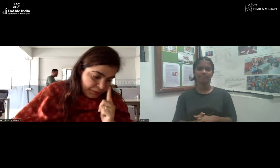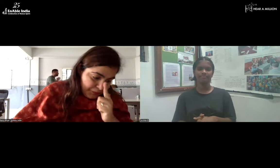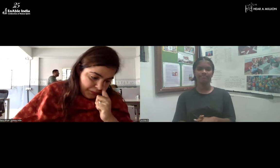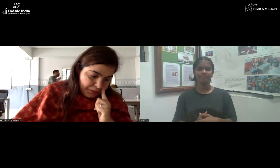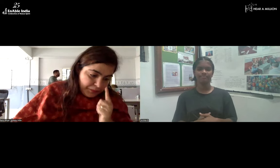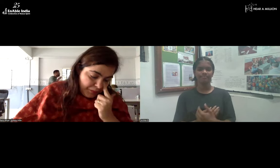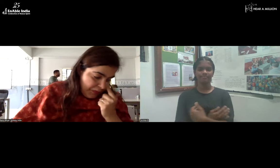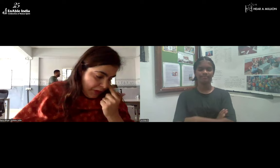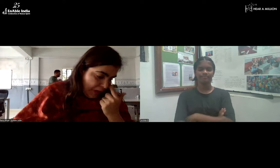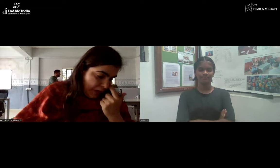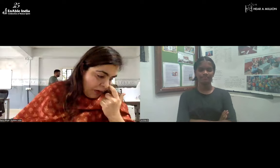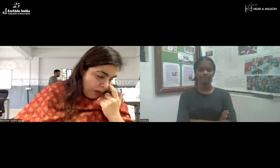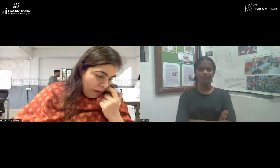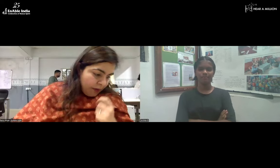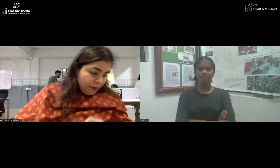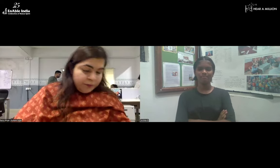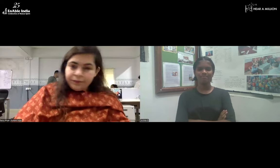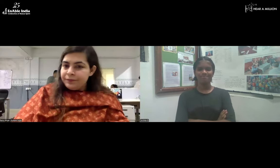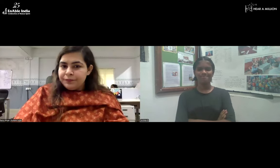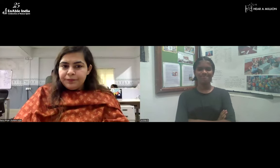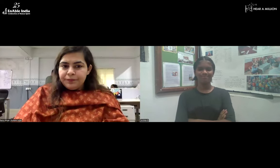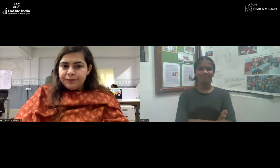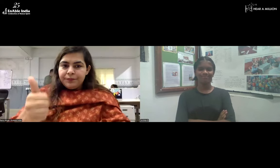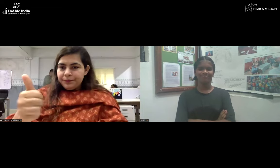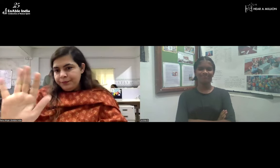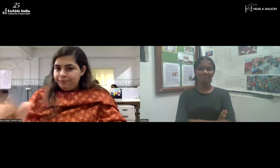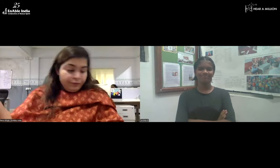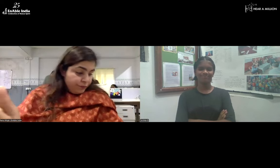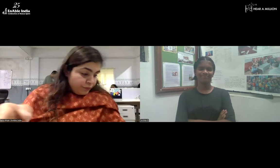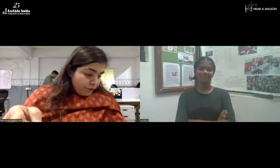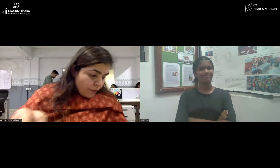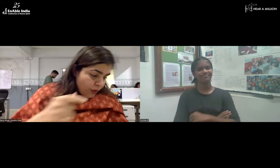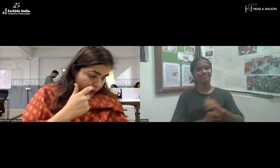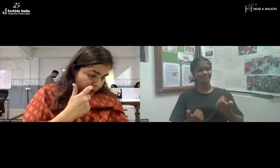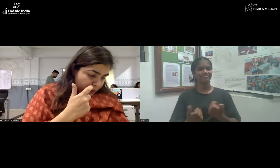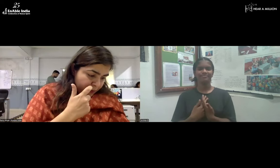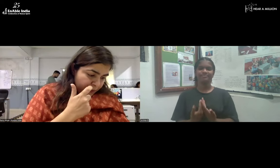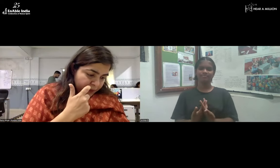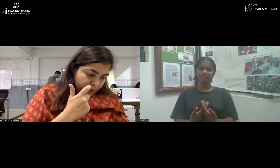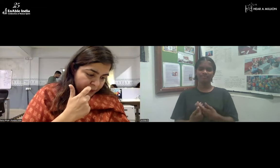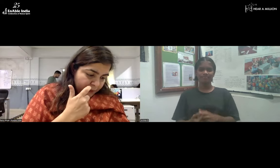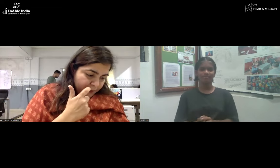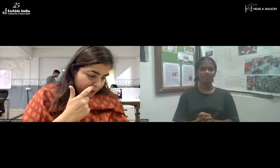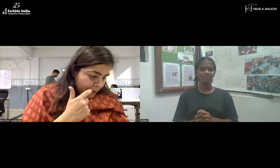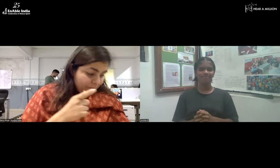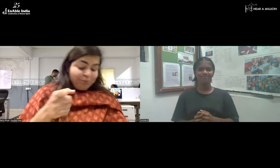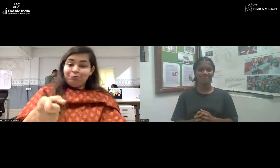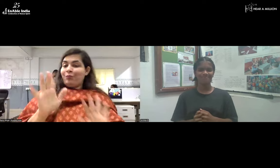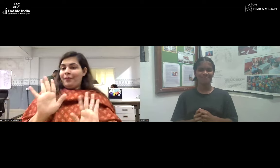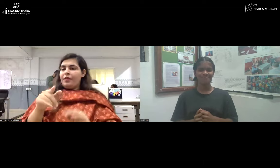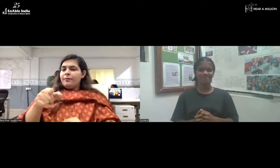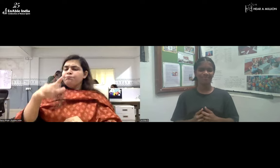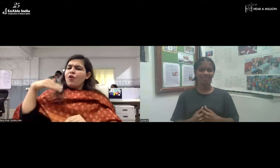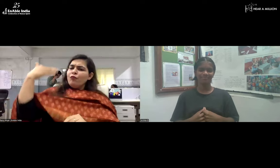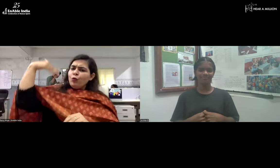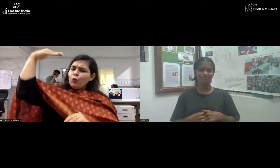quality of education. But for deaf education, it's really bad. And deaf people do not have access to